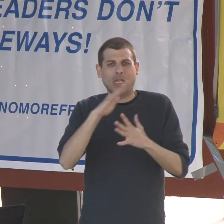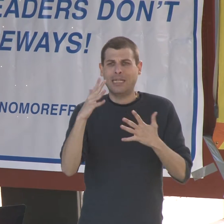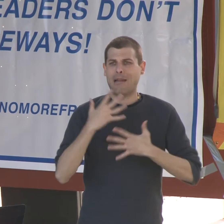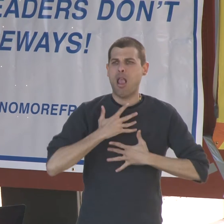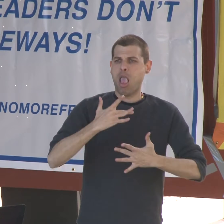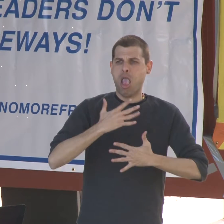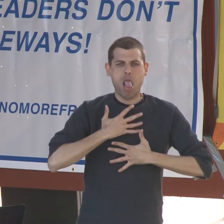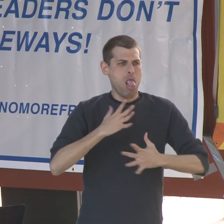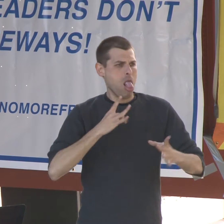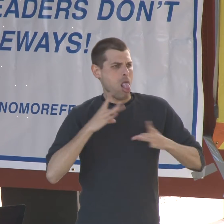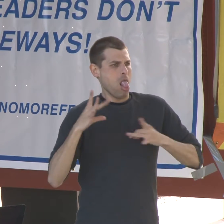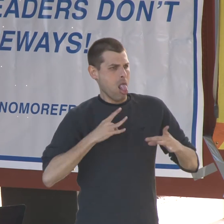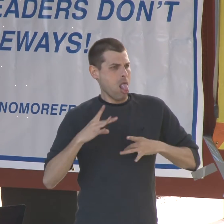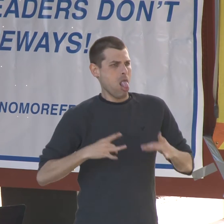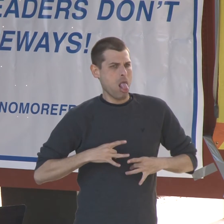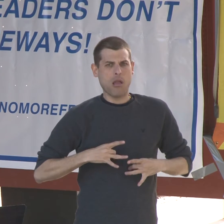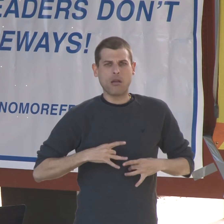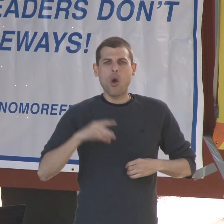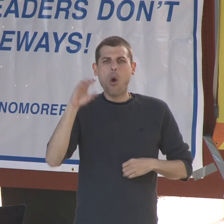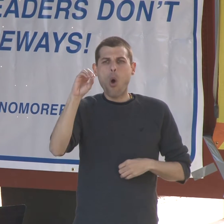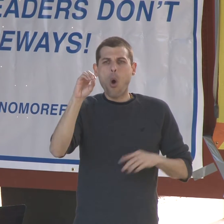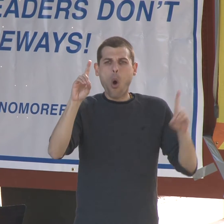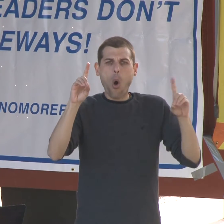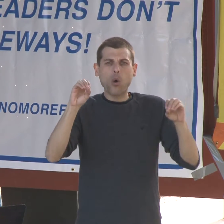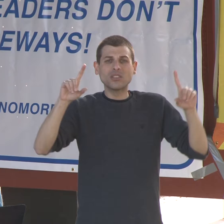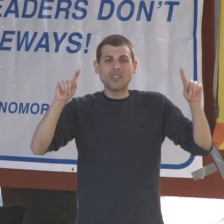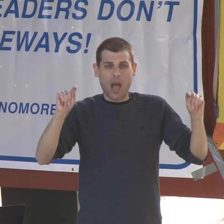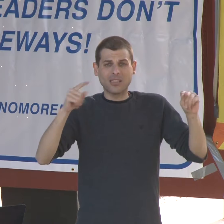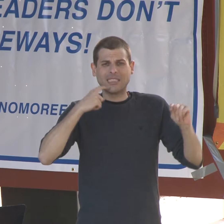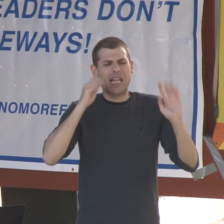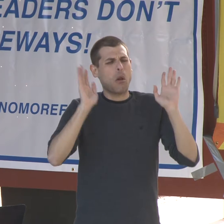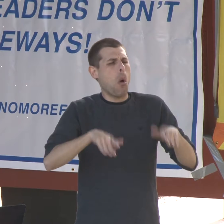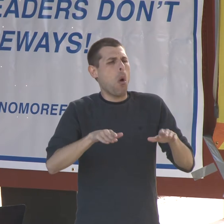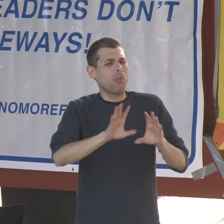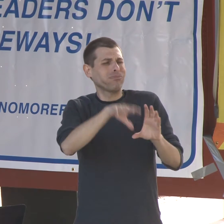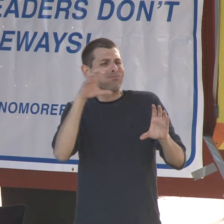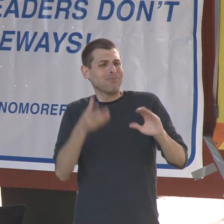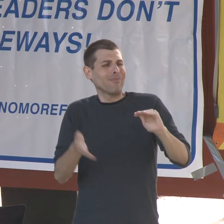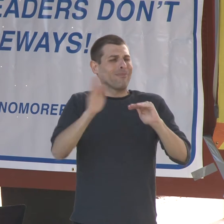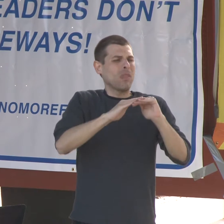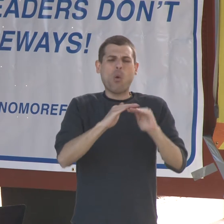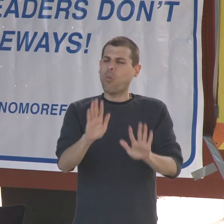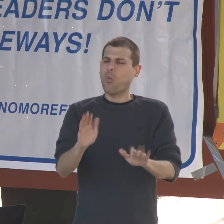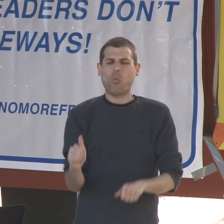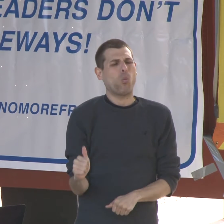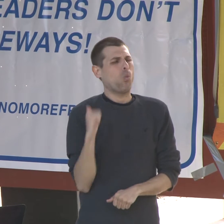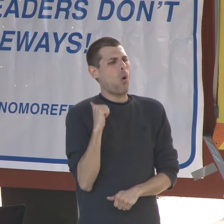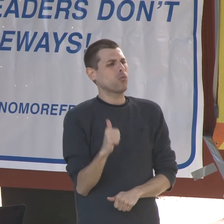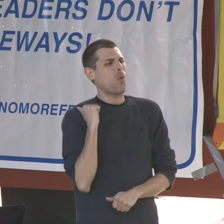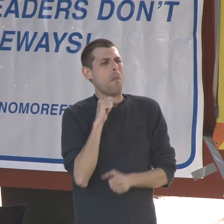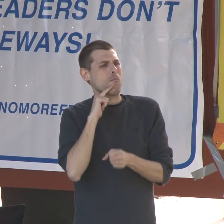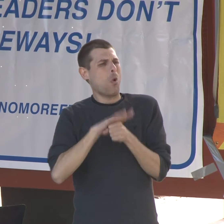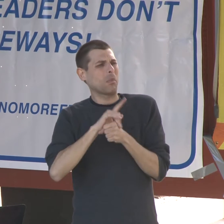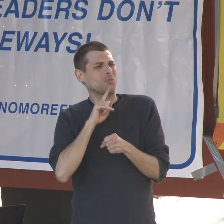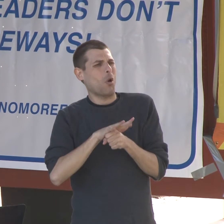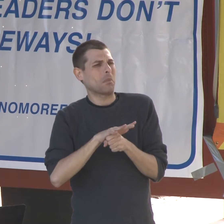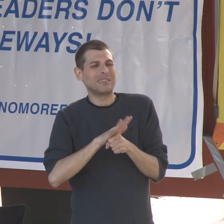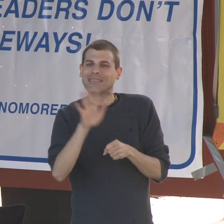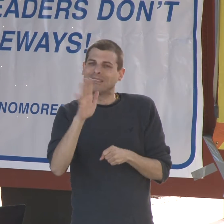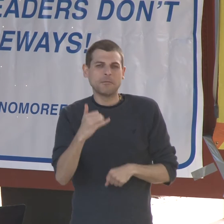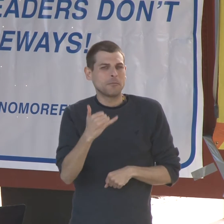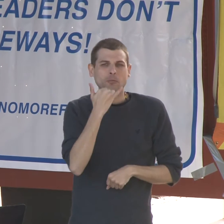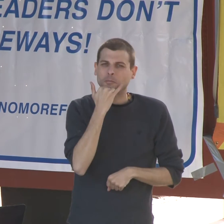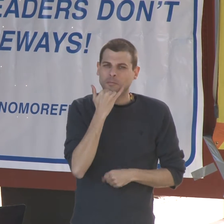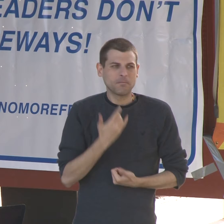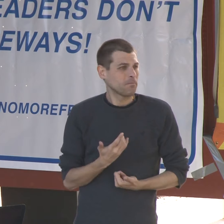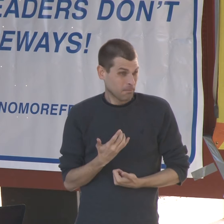ODOT is insisting that this expansion won't increase air pollution because they know that no matter how hard they try, they can't justify